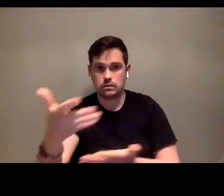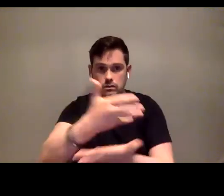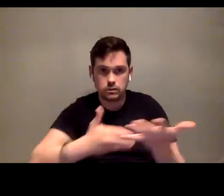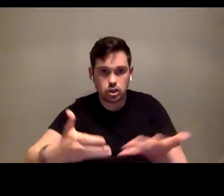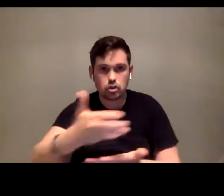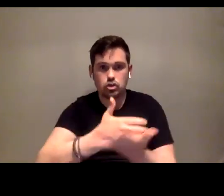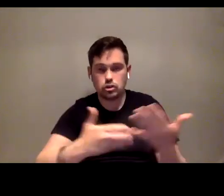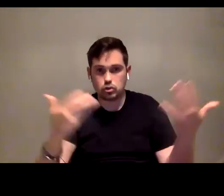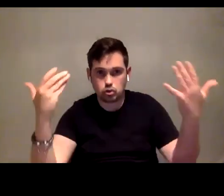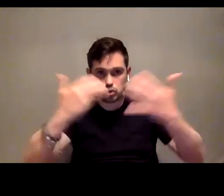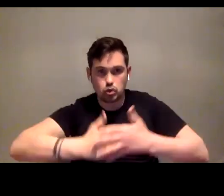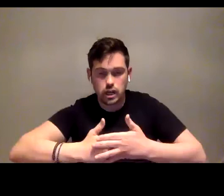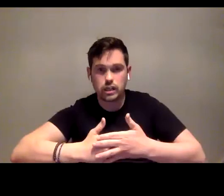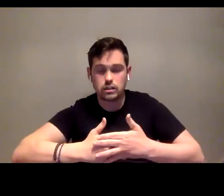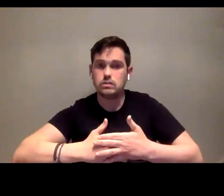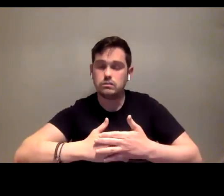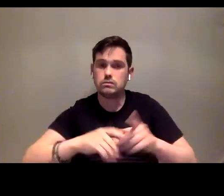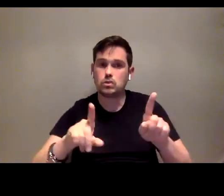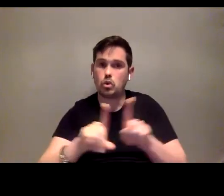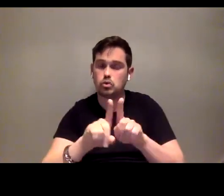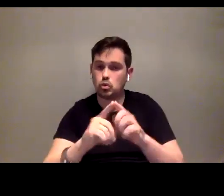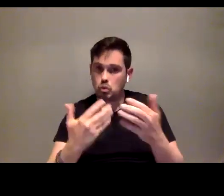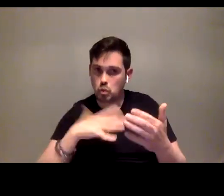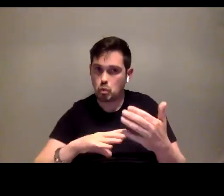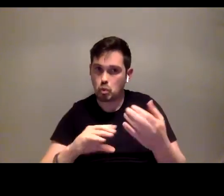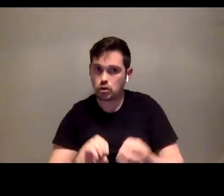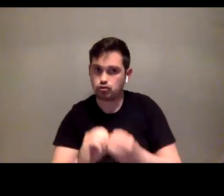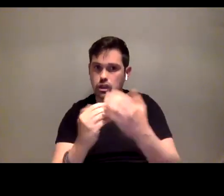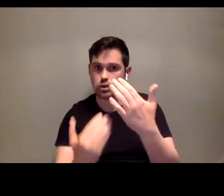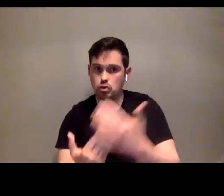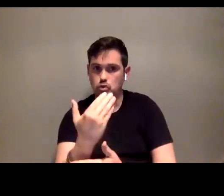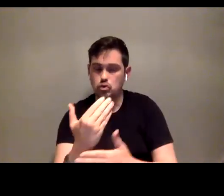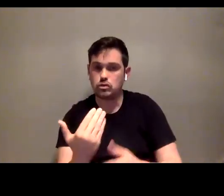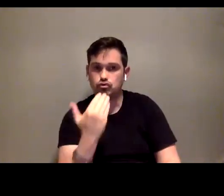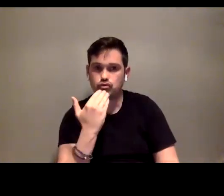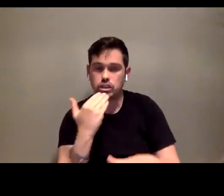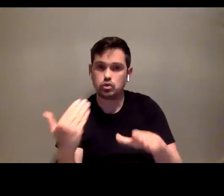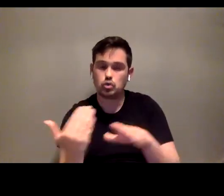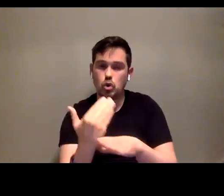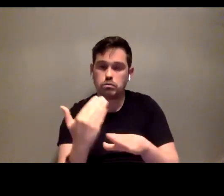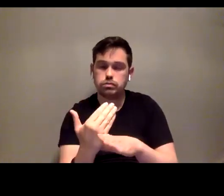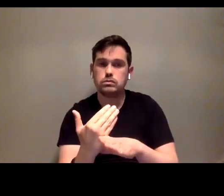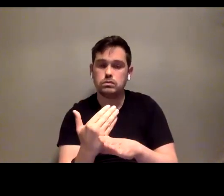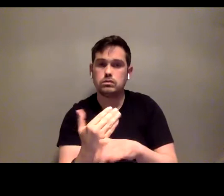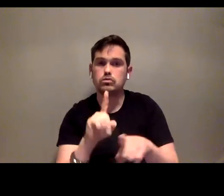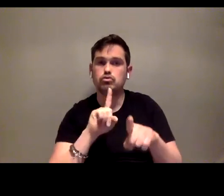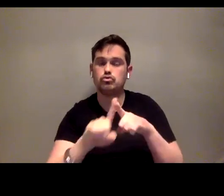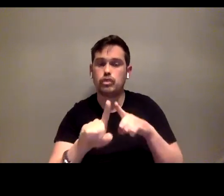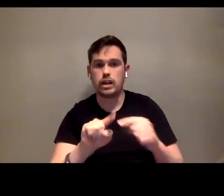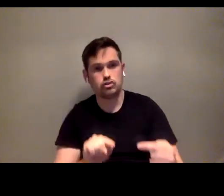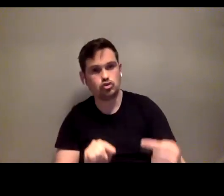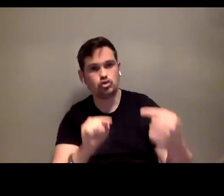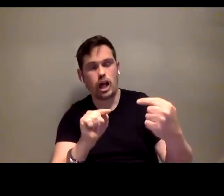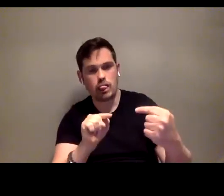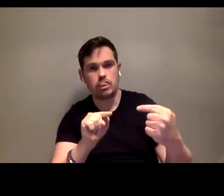and ultimately to create new green jobs for all to tackle the climate crisis. This is going to be an overhaul. If we're to see it